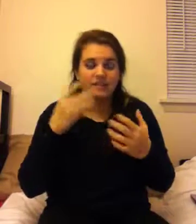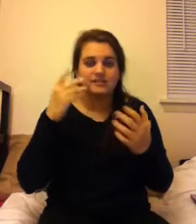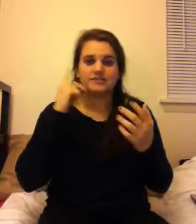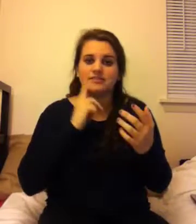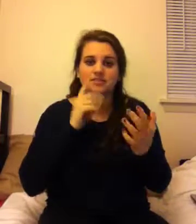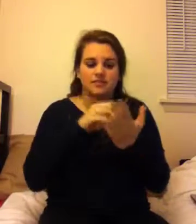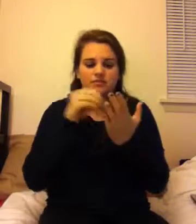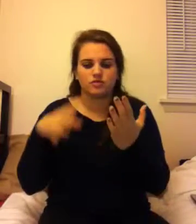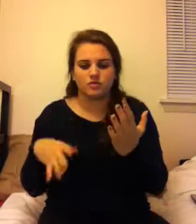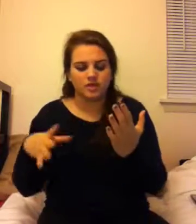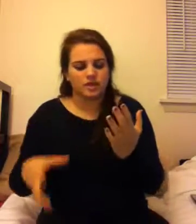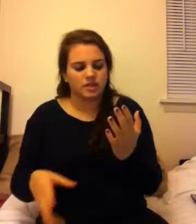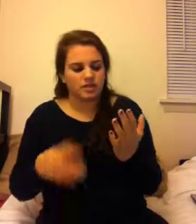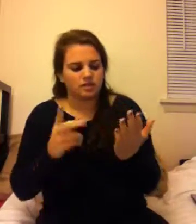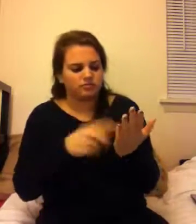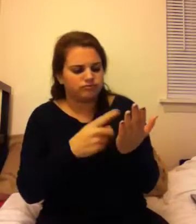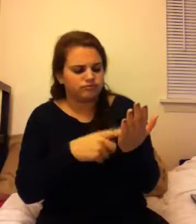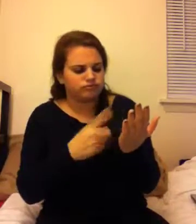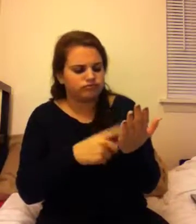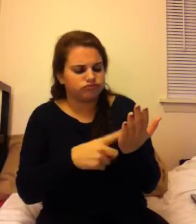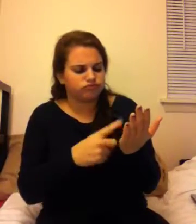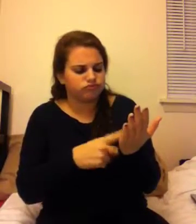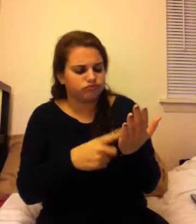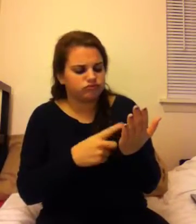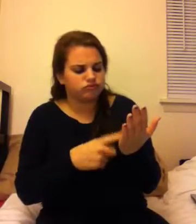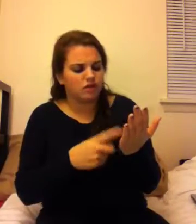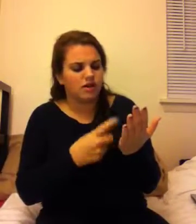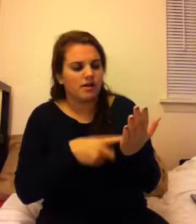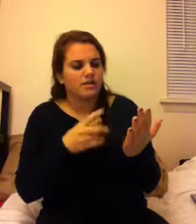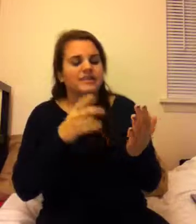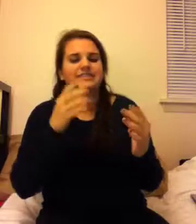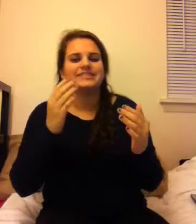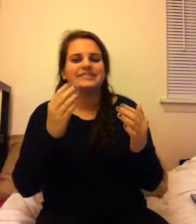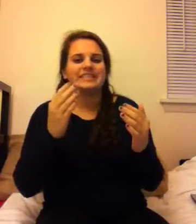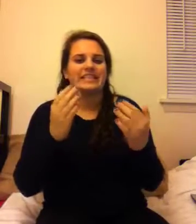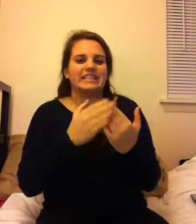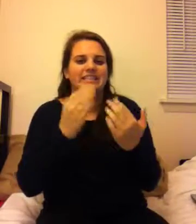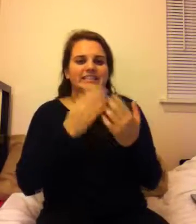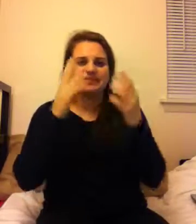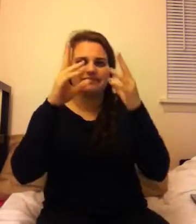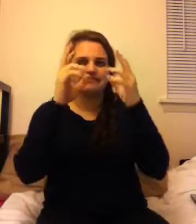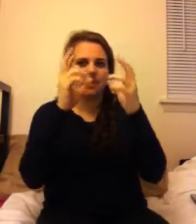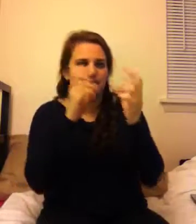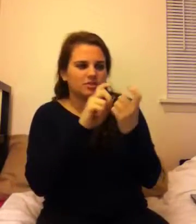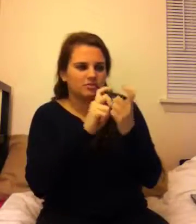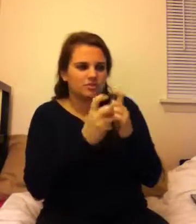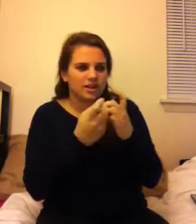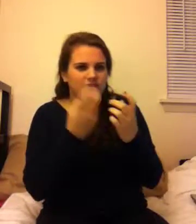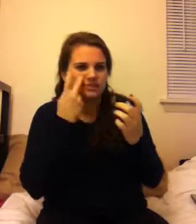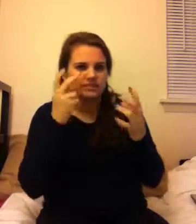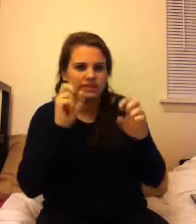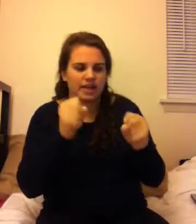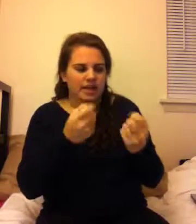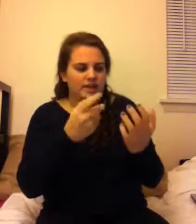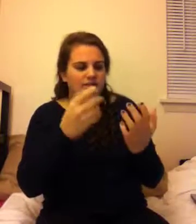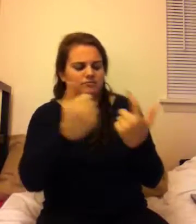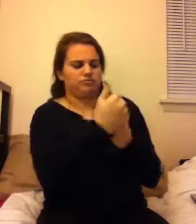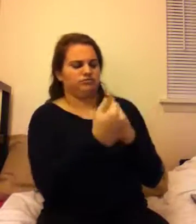very easy for him to tell when topics are changing and where sections are ending and starting.